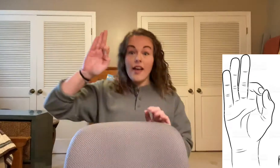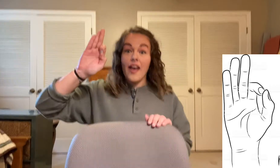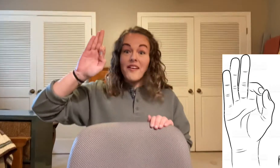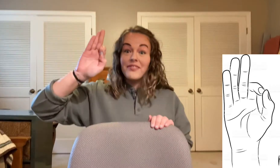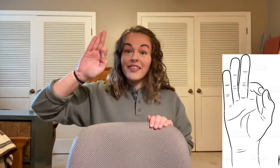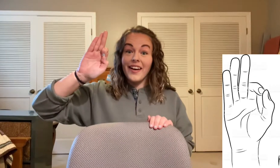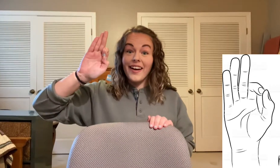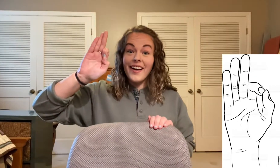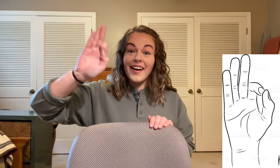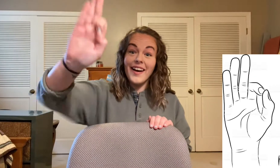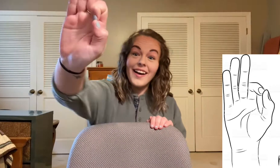F,